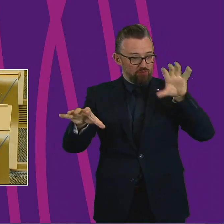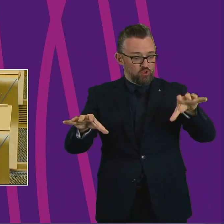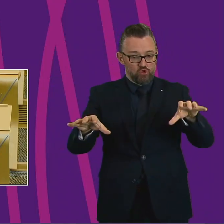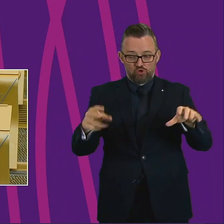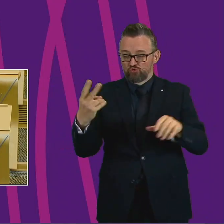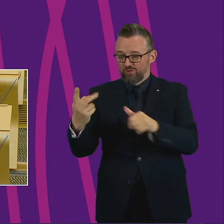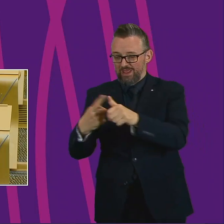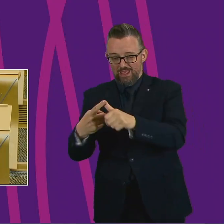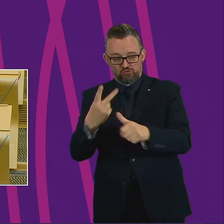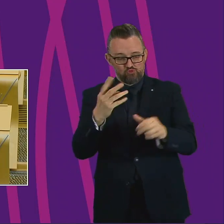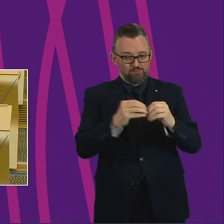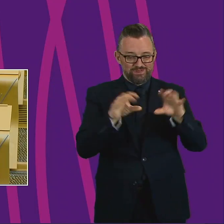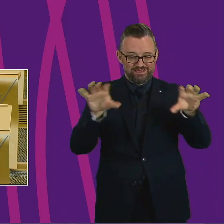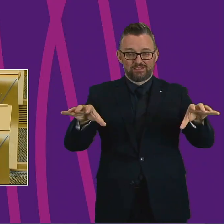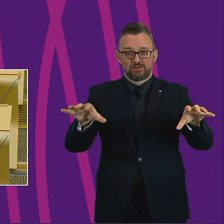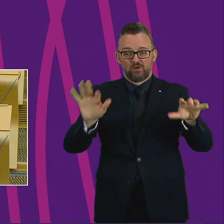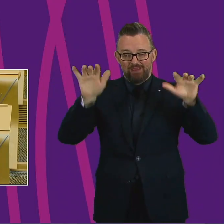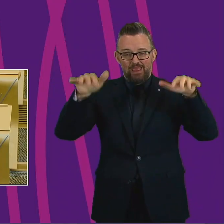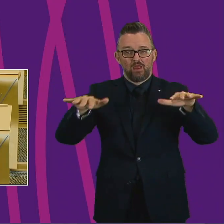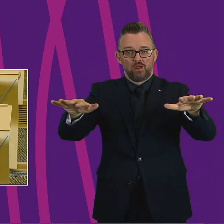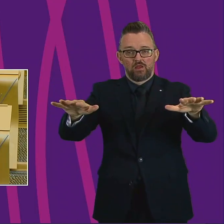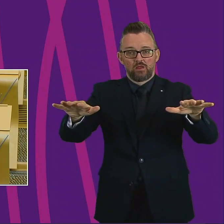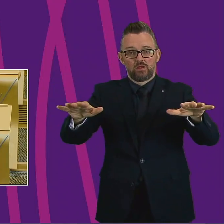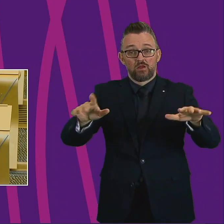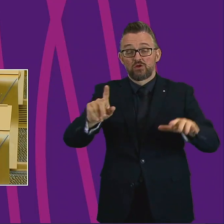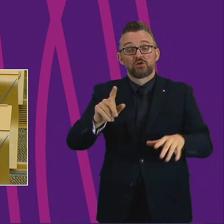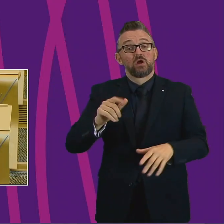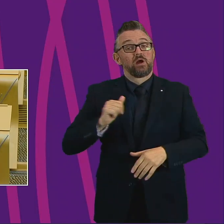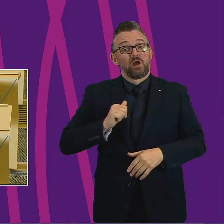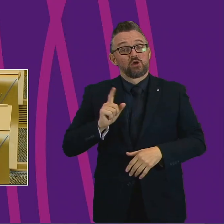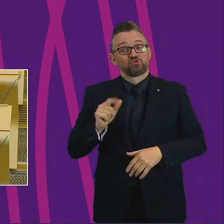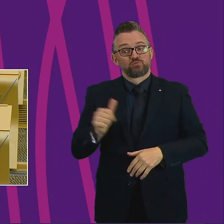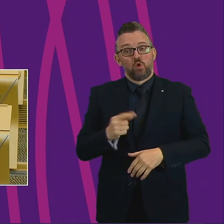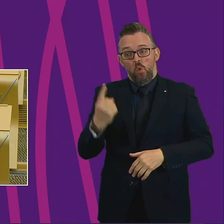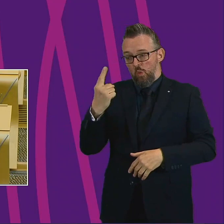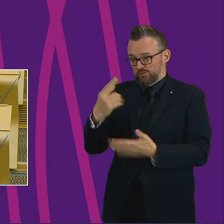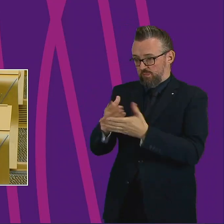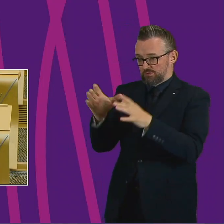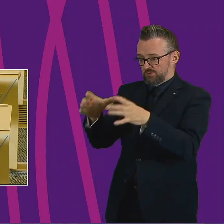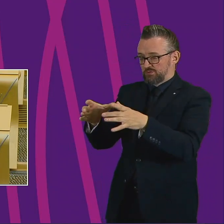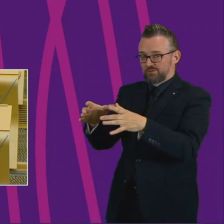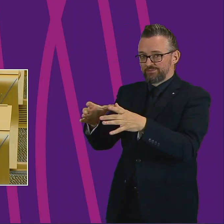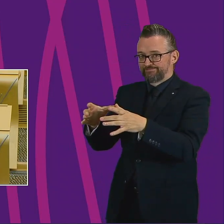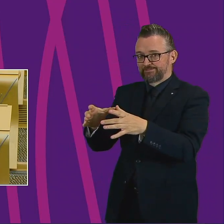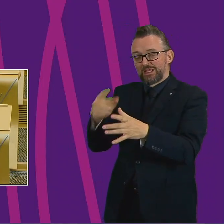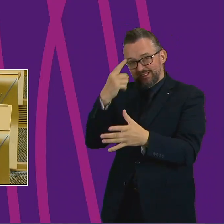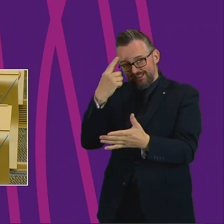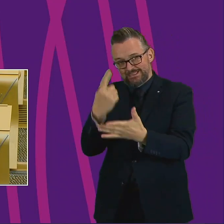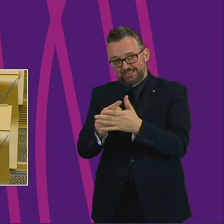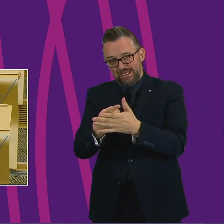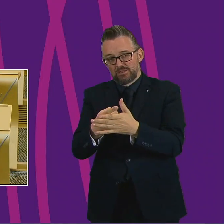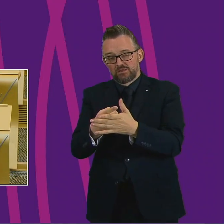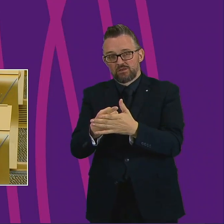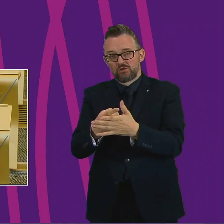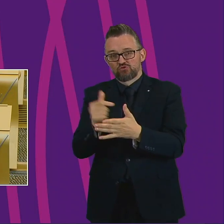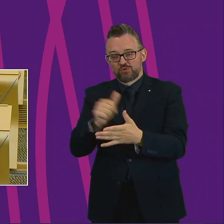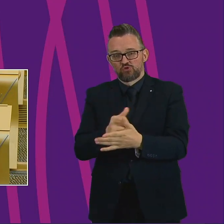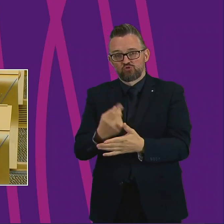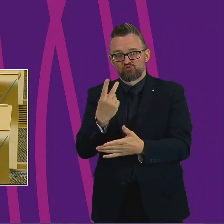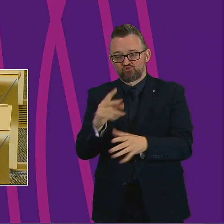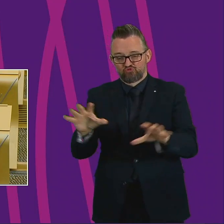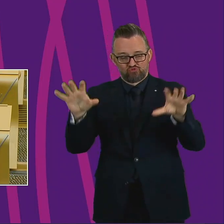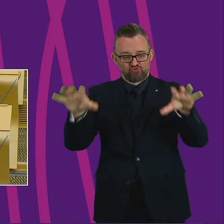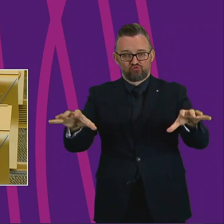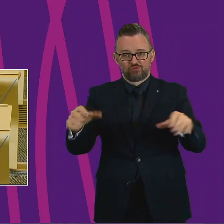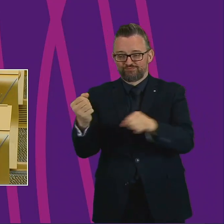2B. Initially, the intention was simply one part, but now the decision has been made quite rightly that it should be across